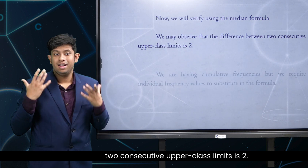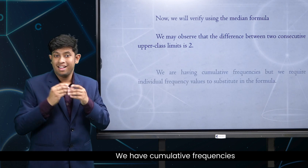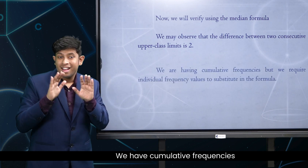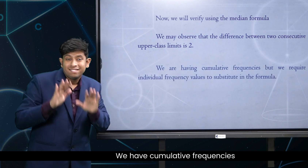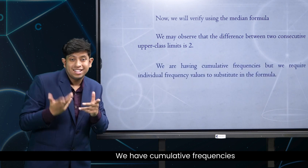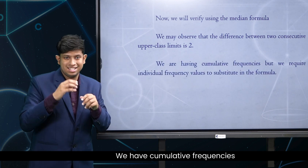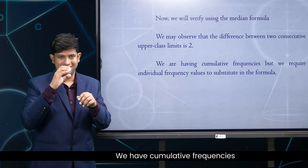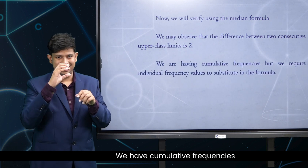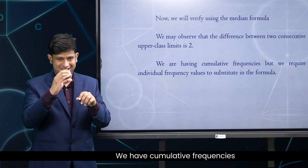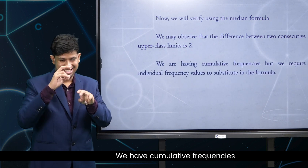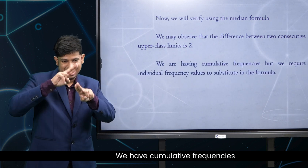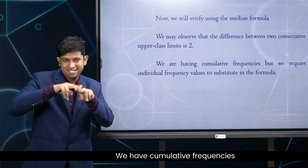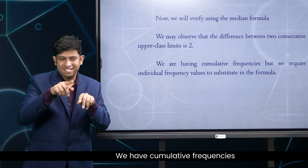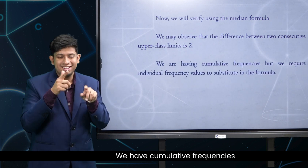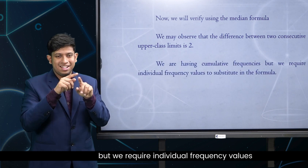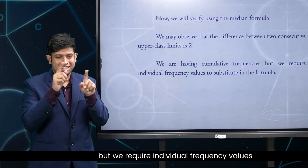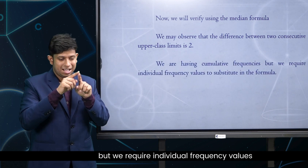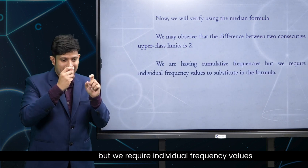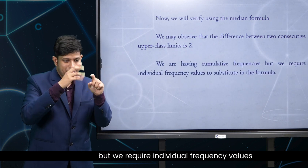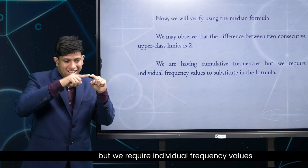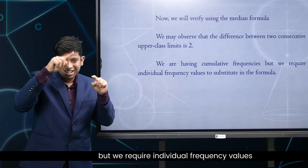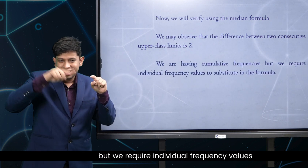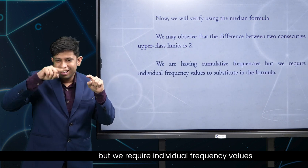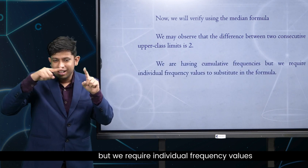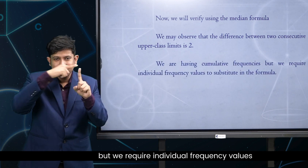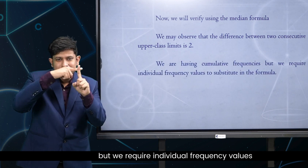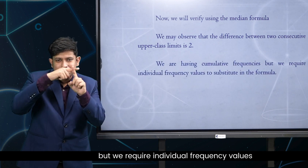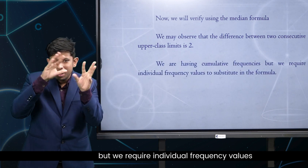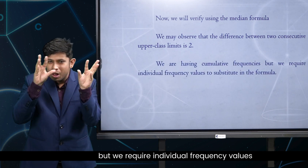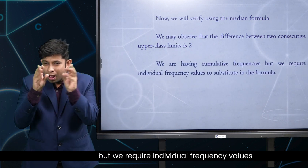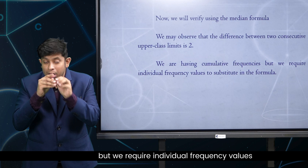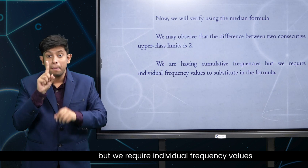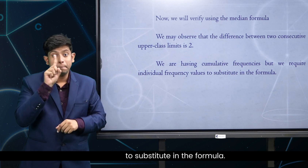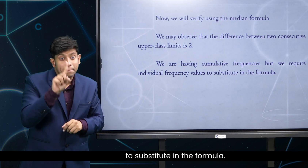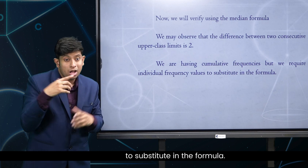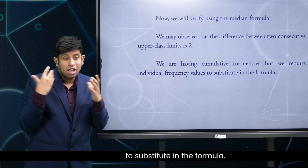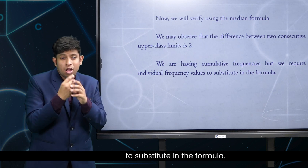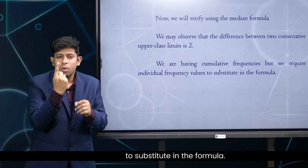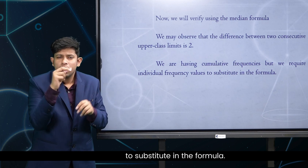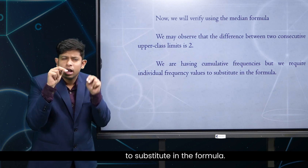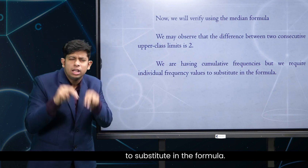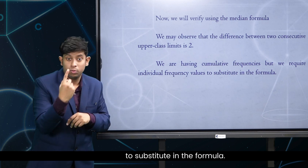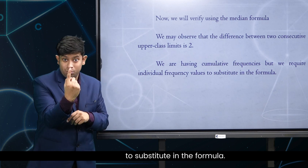We have cumulative frequencies, but we require individual frequency values to substitute in the formula.